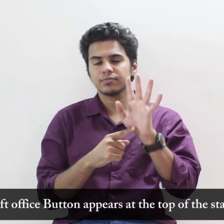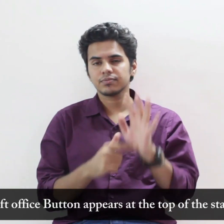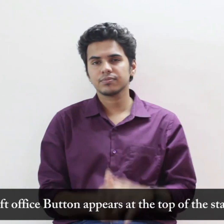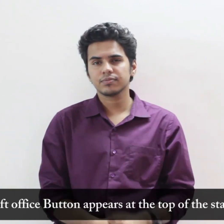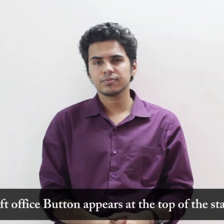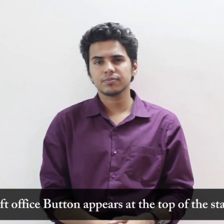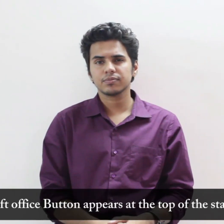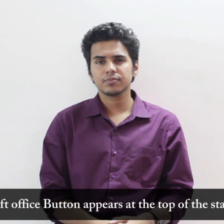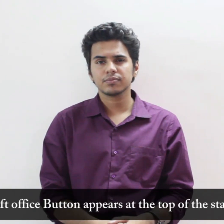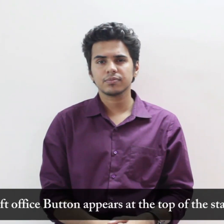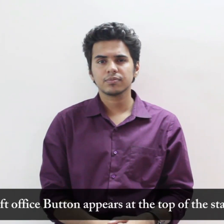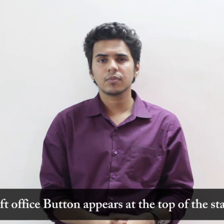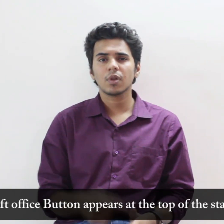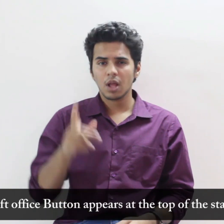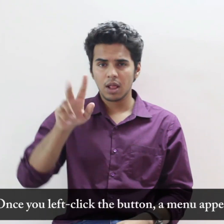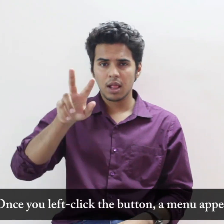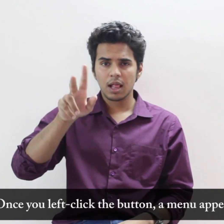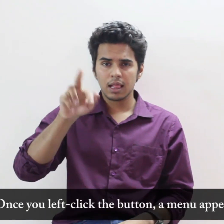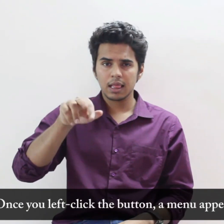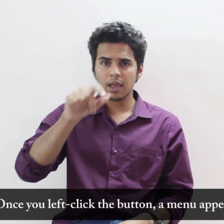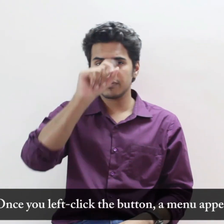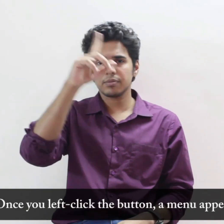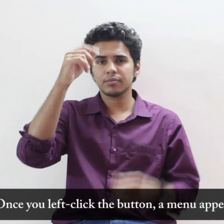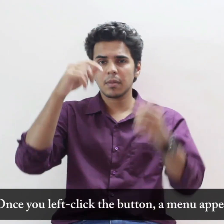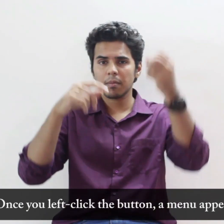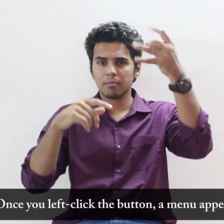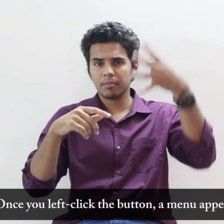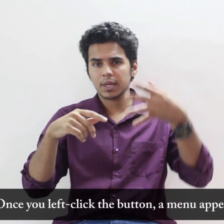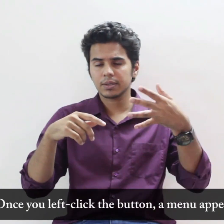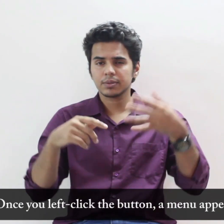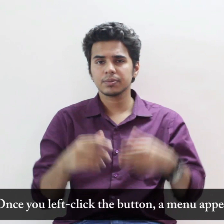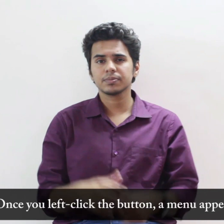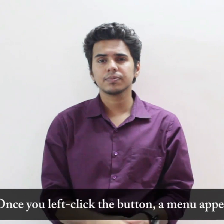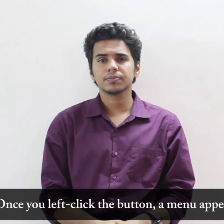window. Once you left-click the button, a menu appears.